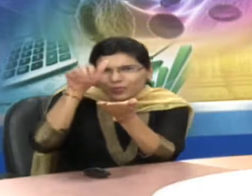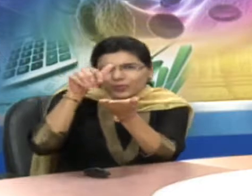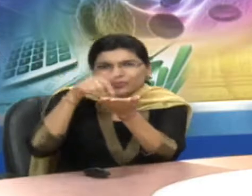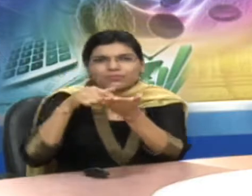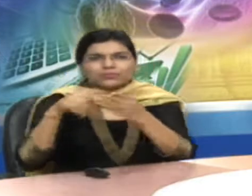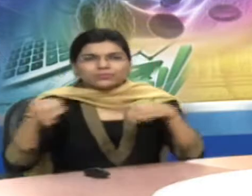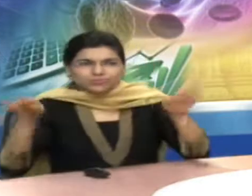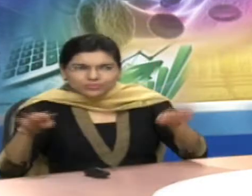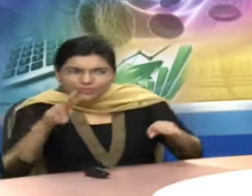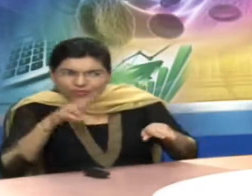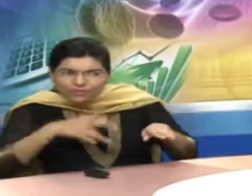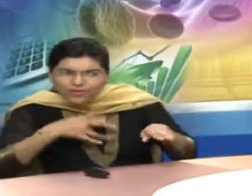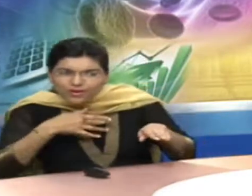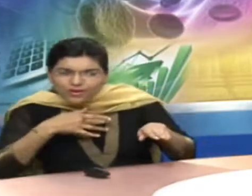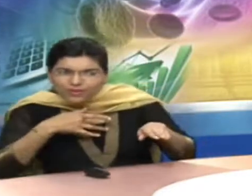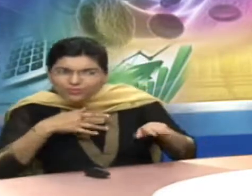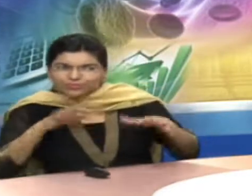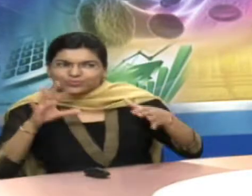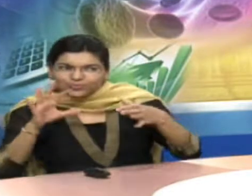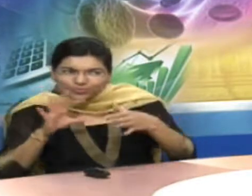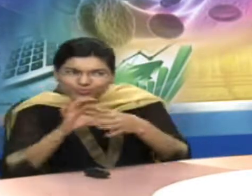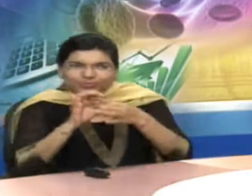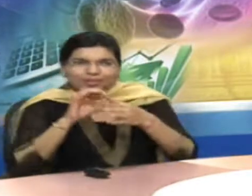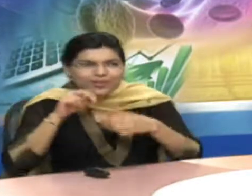seen squirrels or different